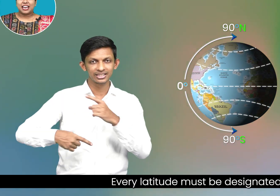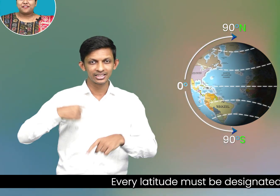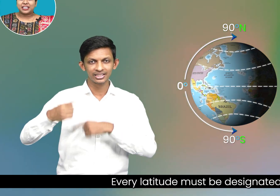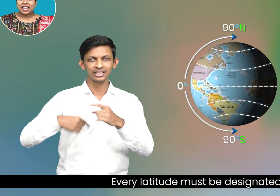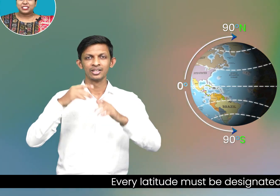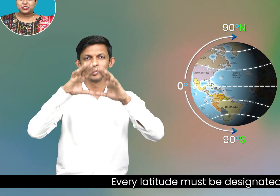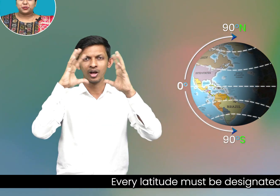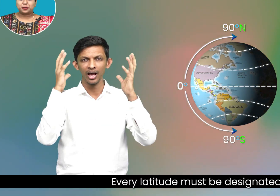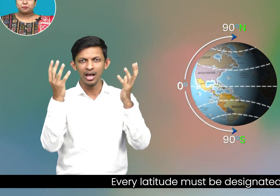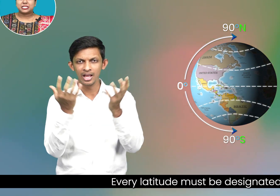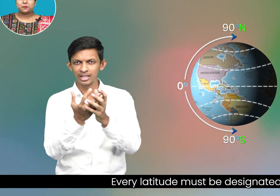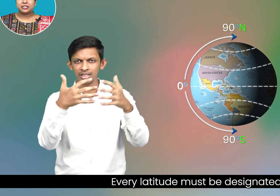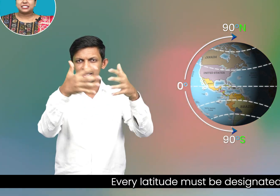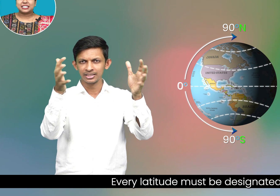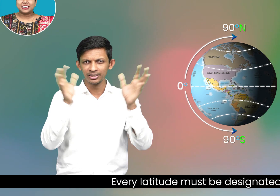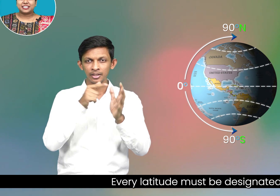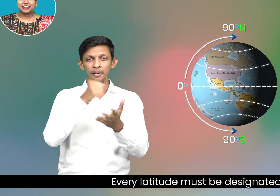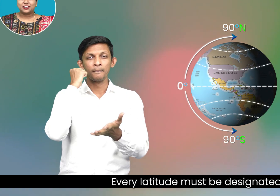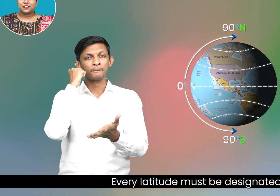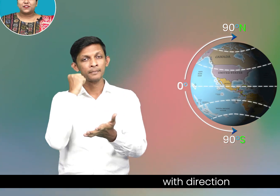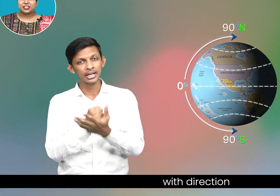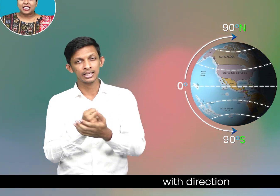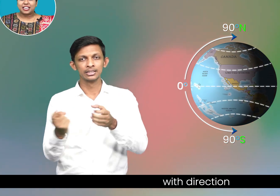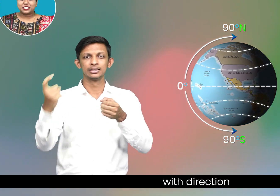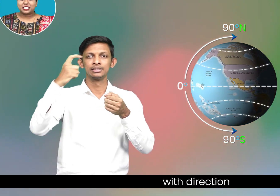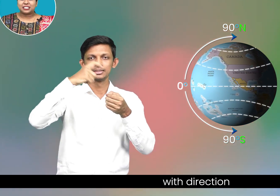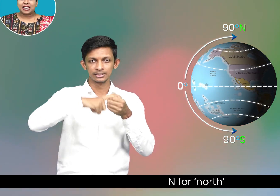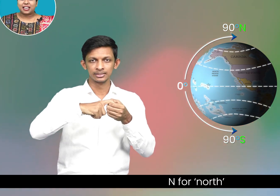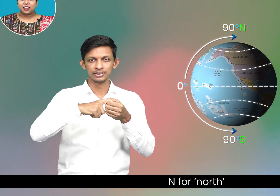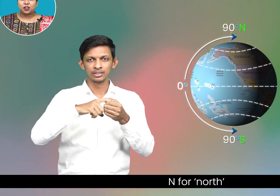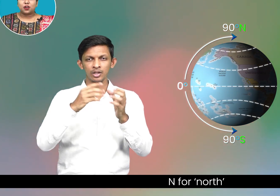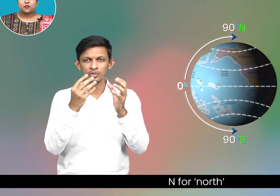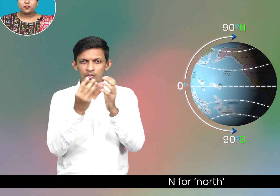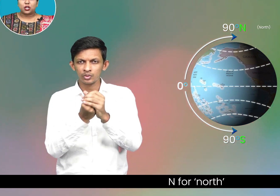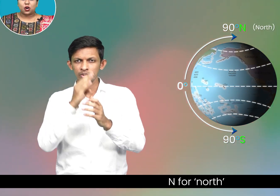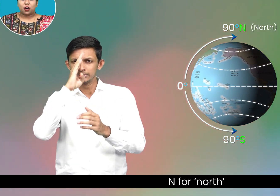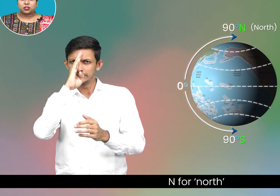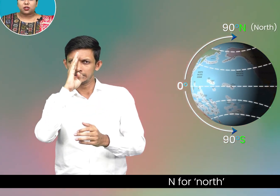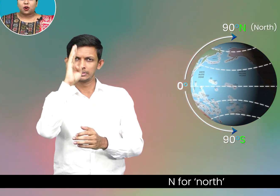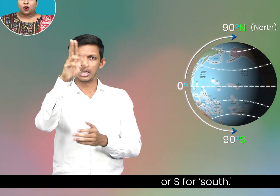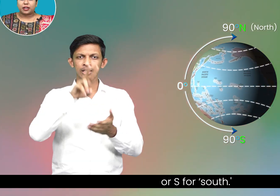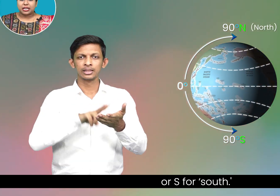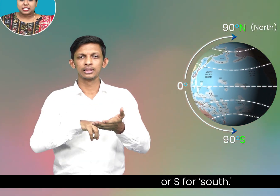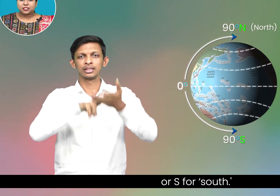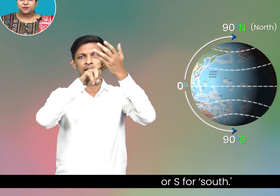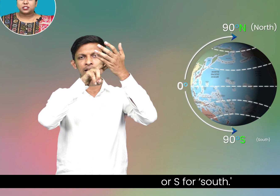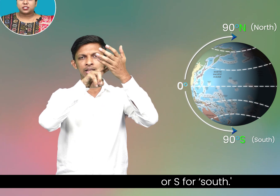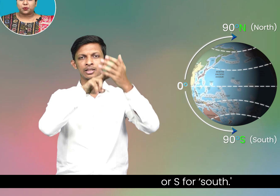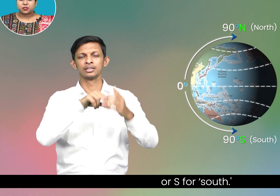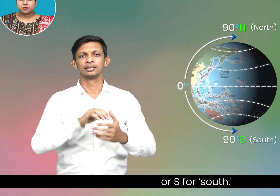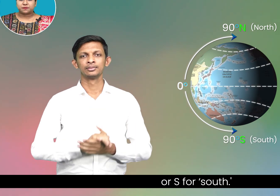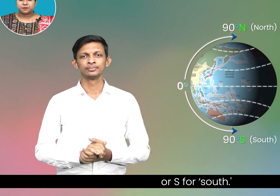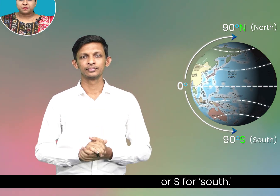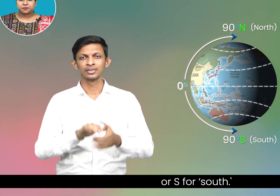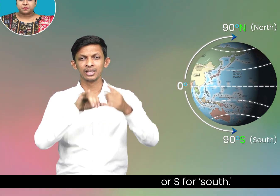Every latitude must be designated with the direction N for north or S for